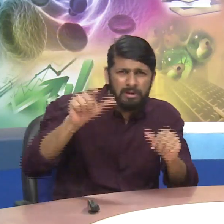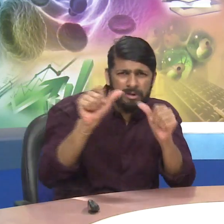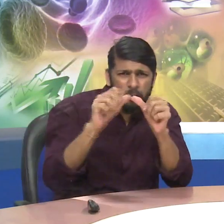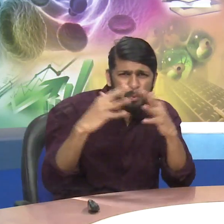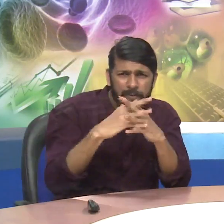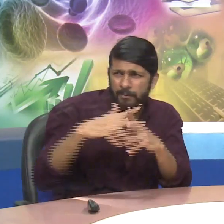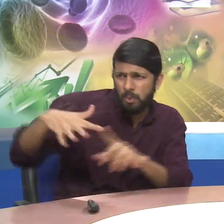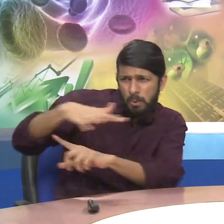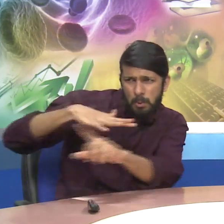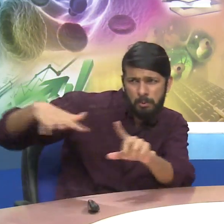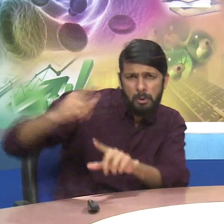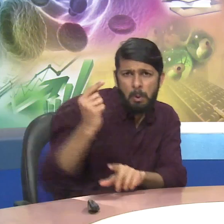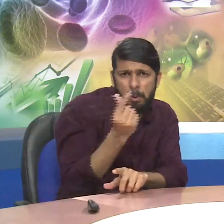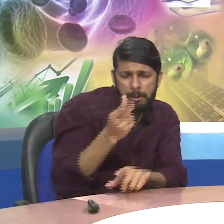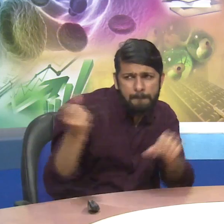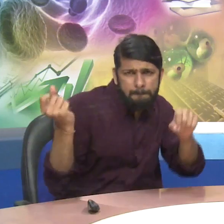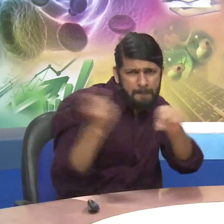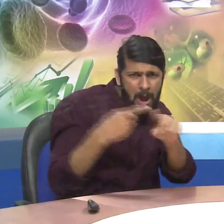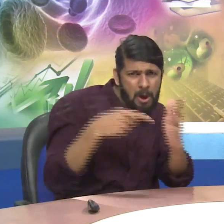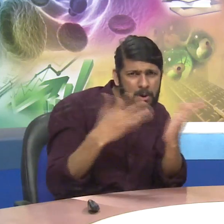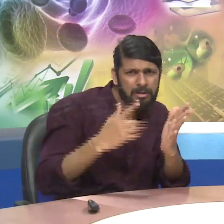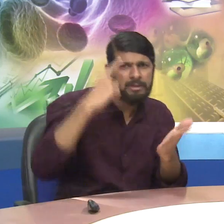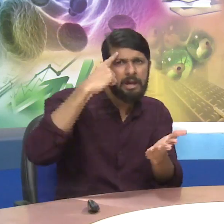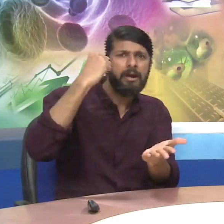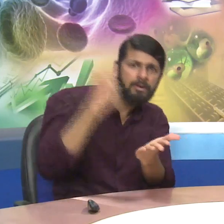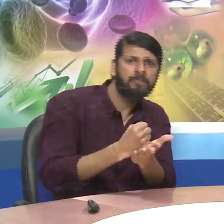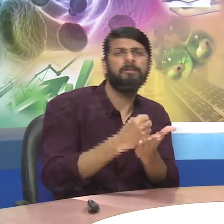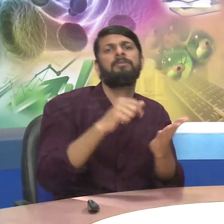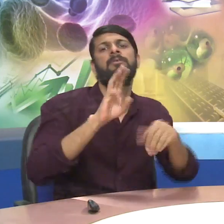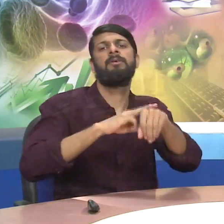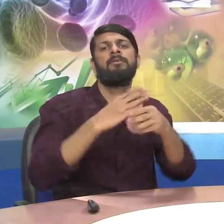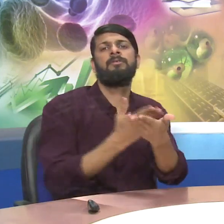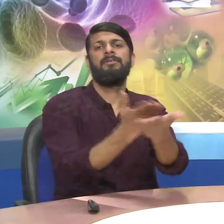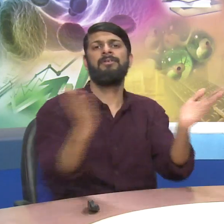were uppermost in the minds of the members of the assembly.